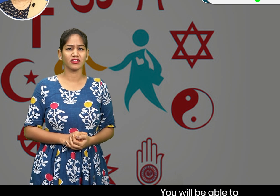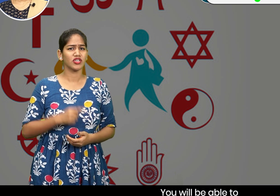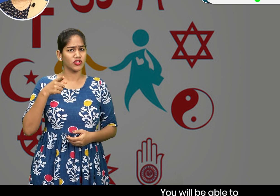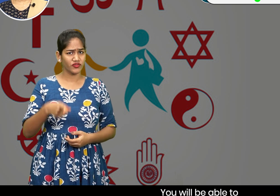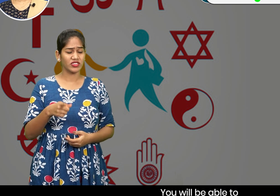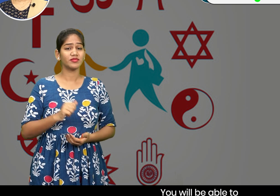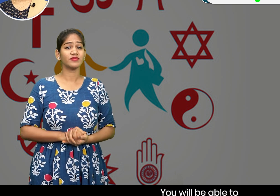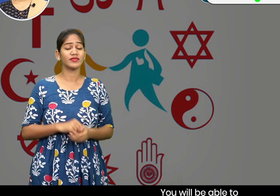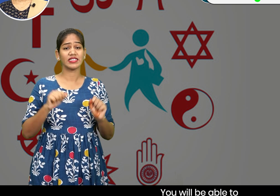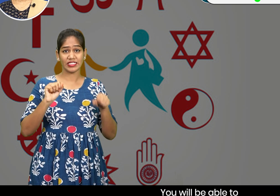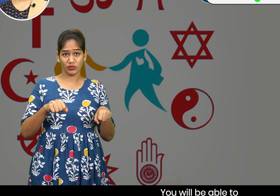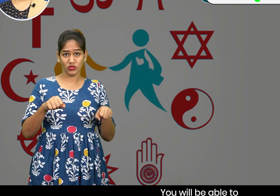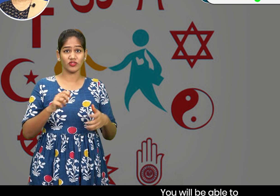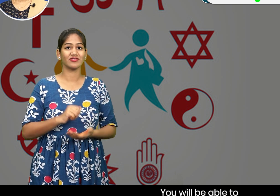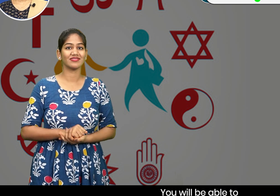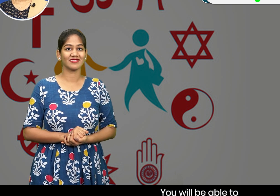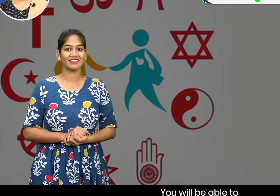You will be able to